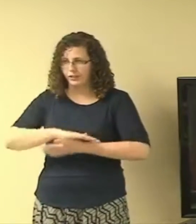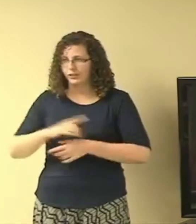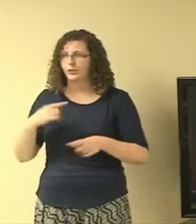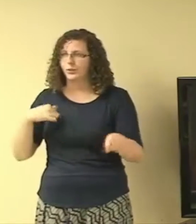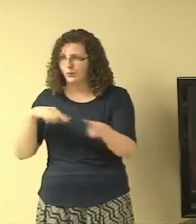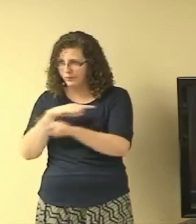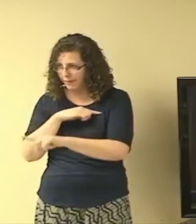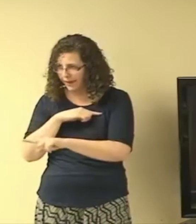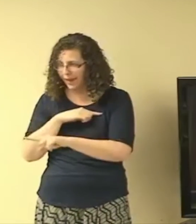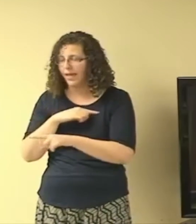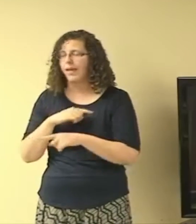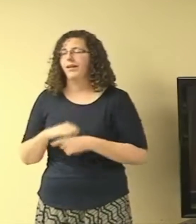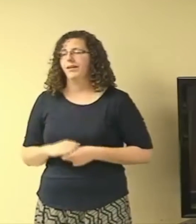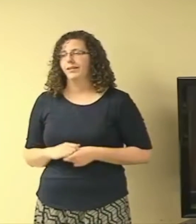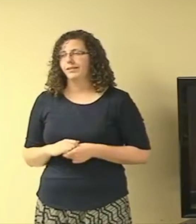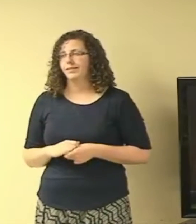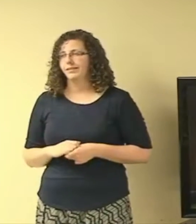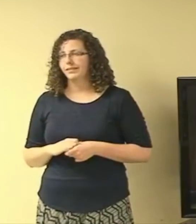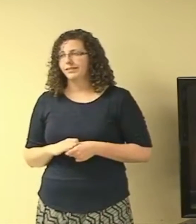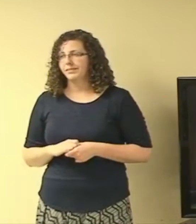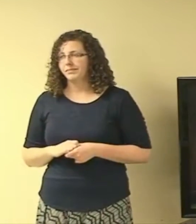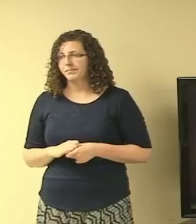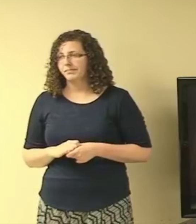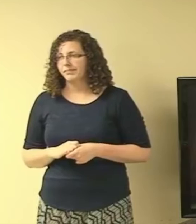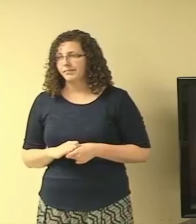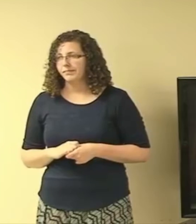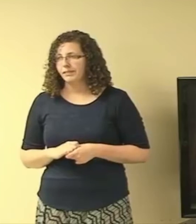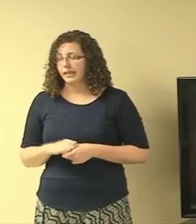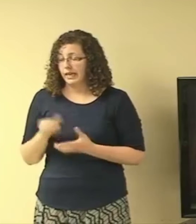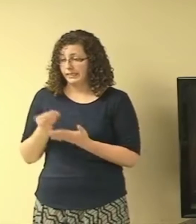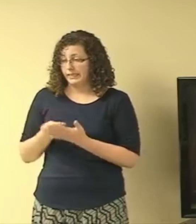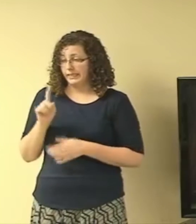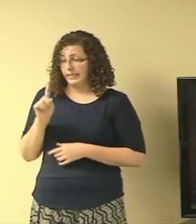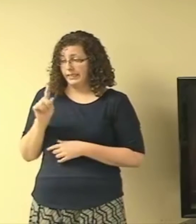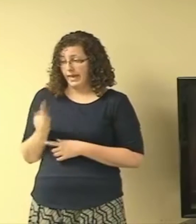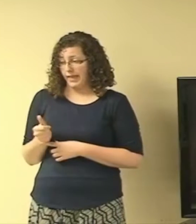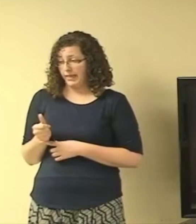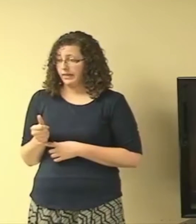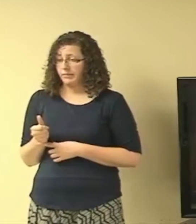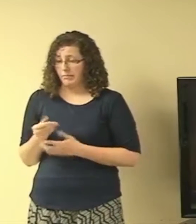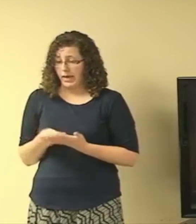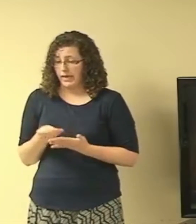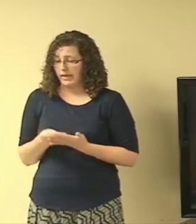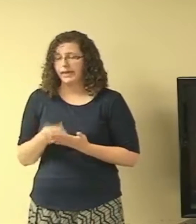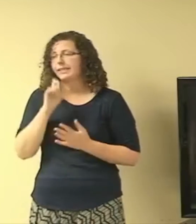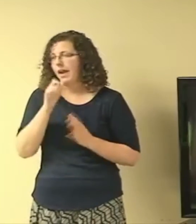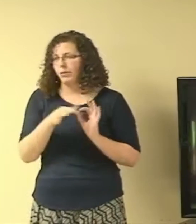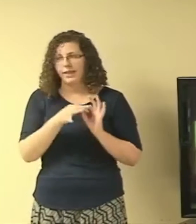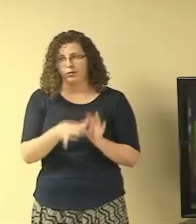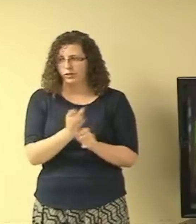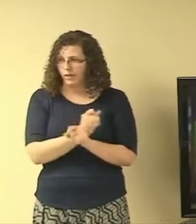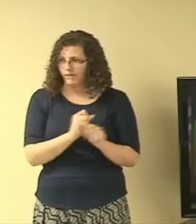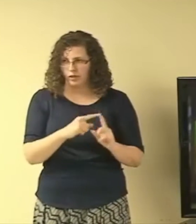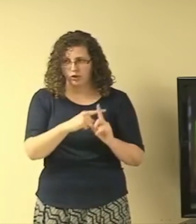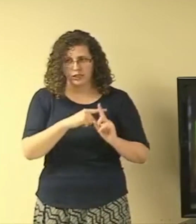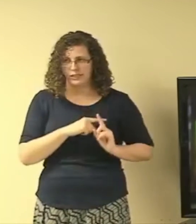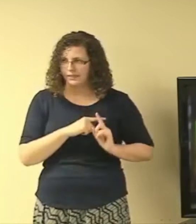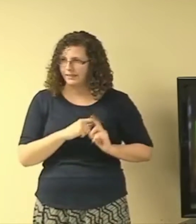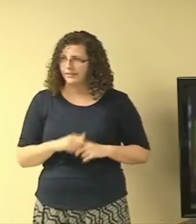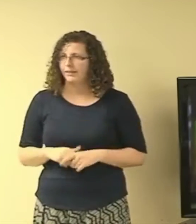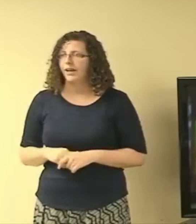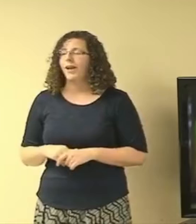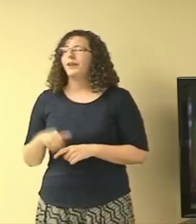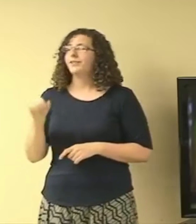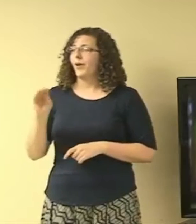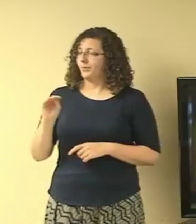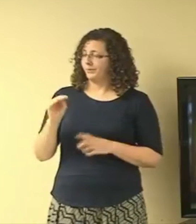goodness, okay? Thank goodness. This is not what this is about. But the tithe goes to the local church. The preacher's going, give me a tithe. I'm going, I think